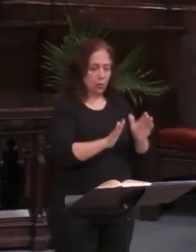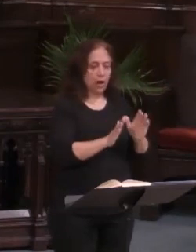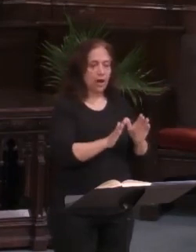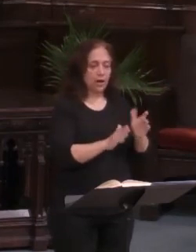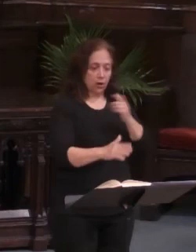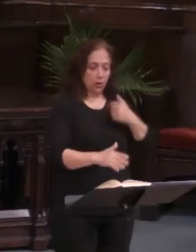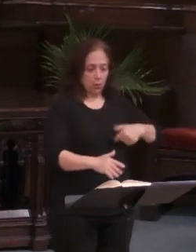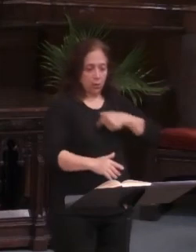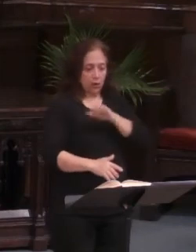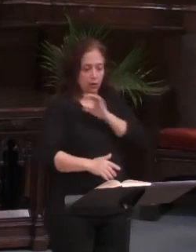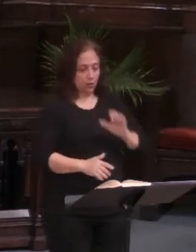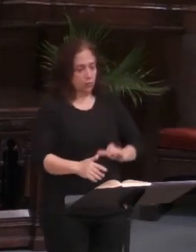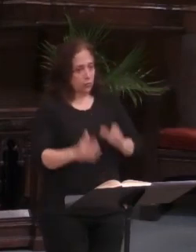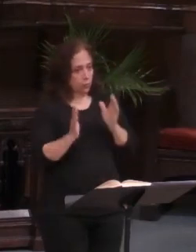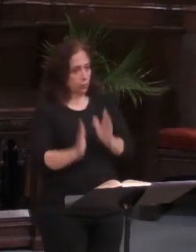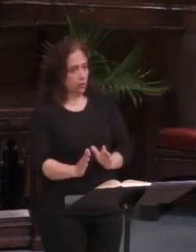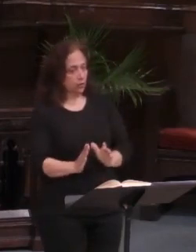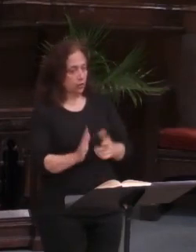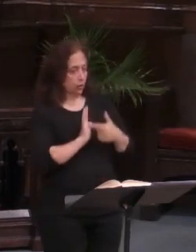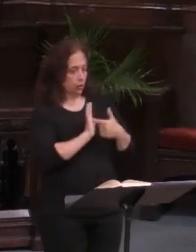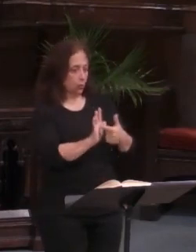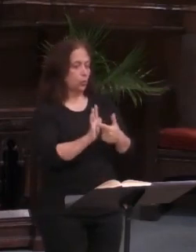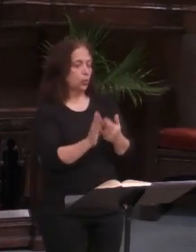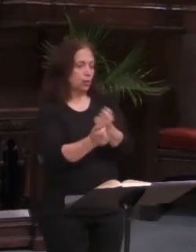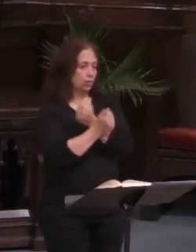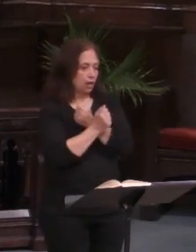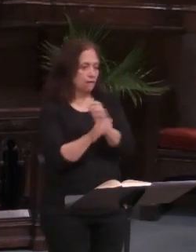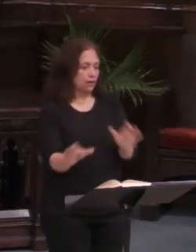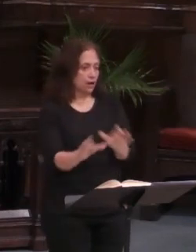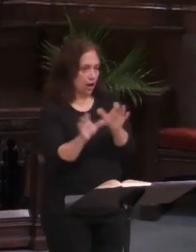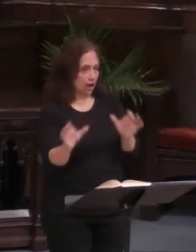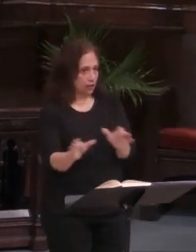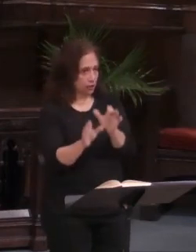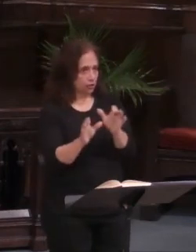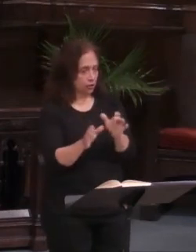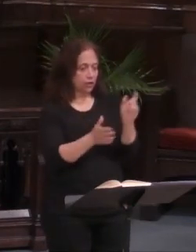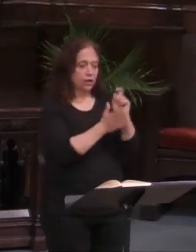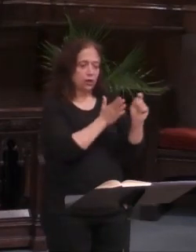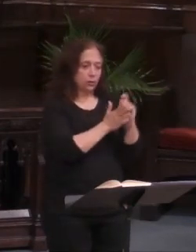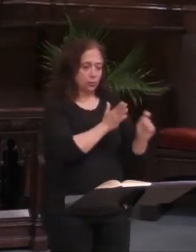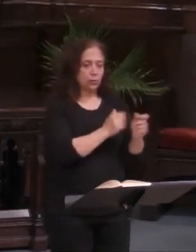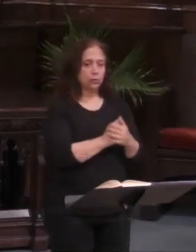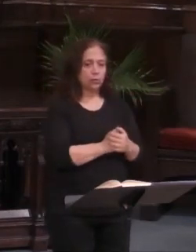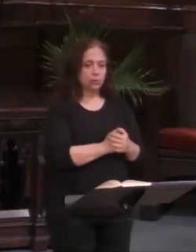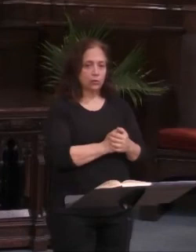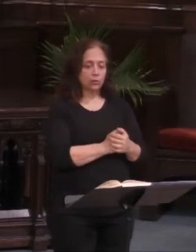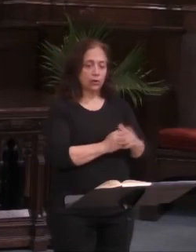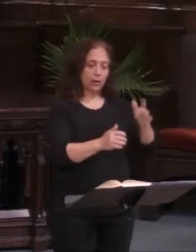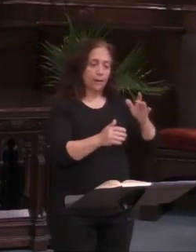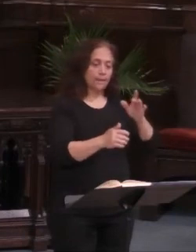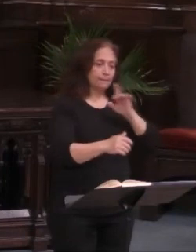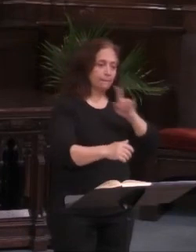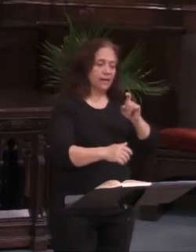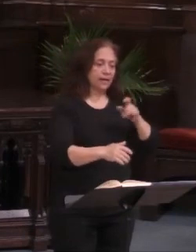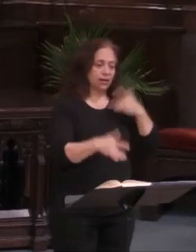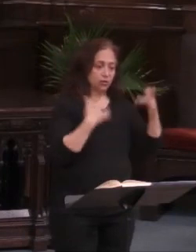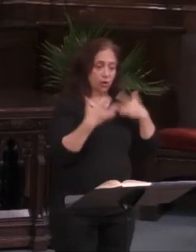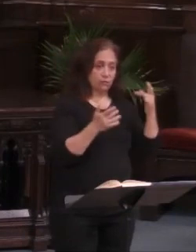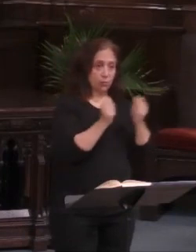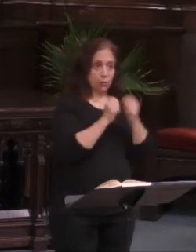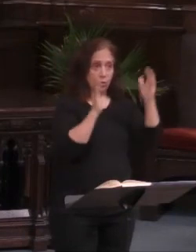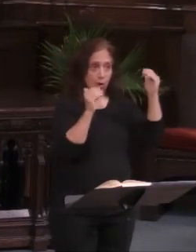as Christians can embody love in action, he wrote these words: "Be joyful in